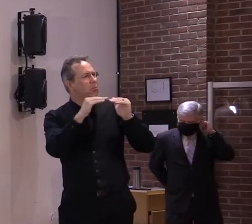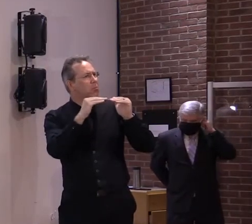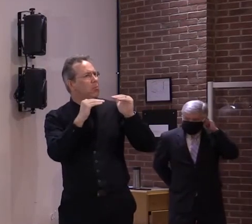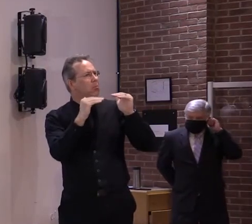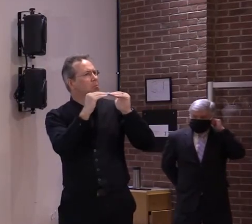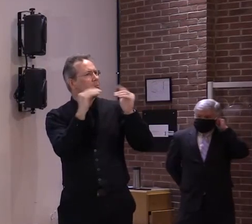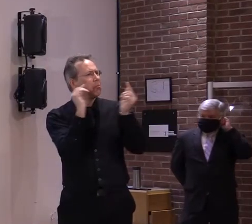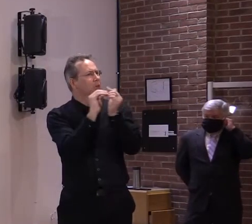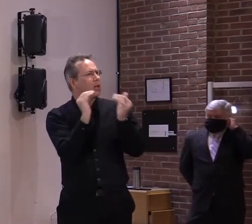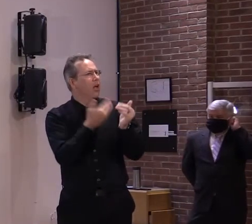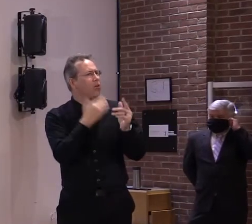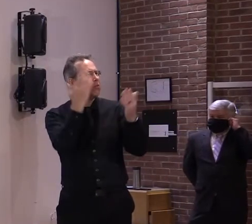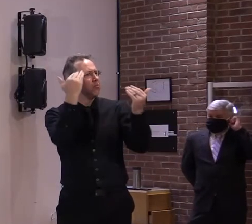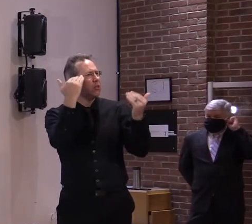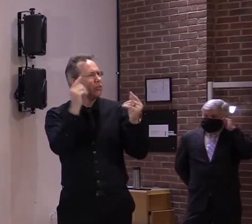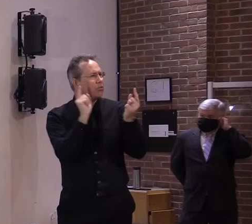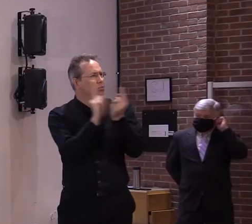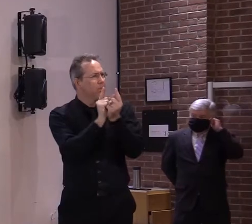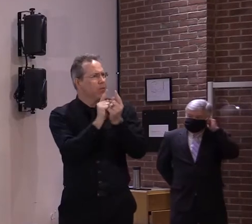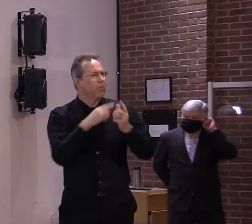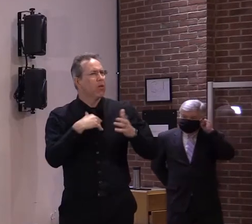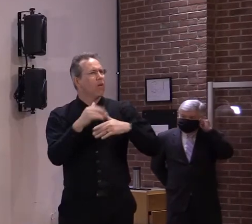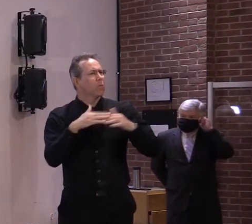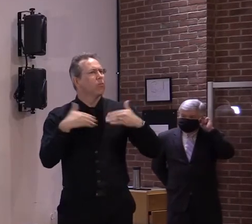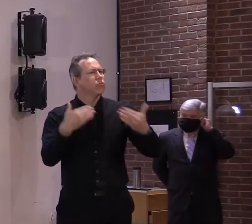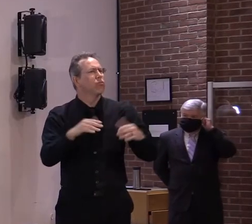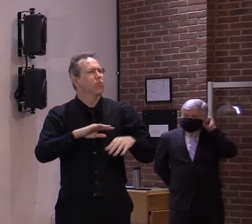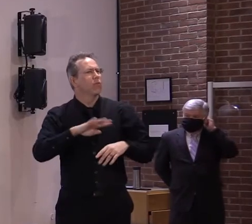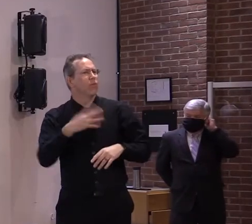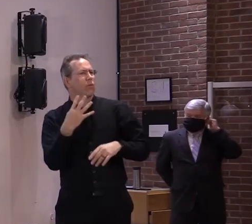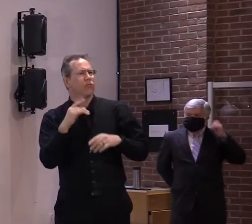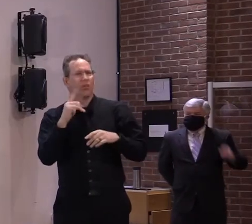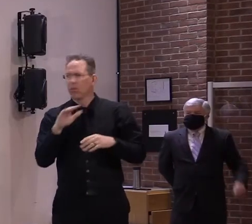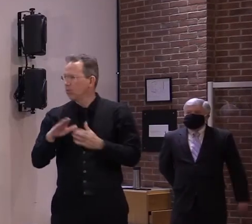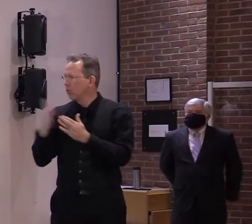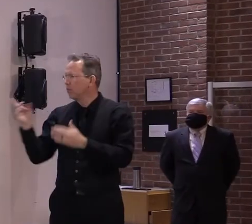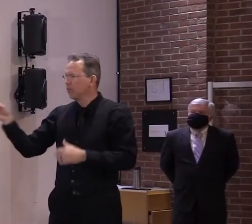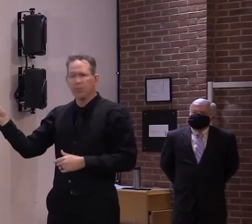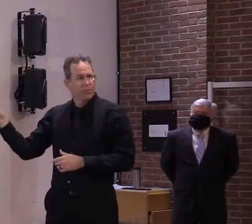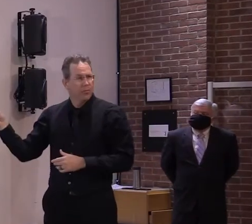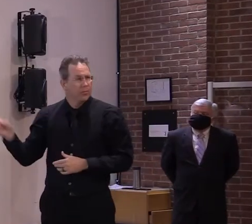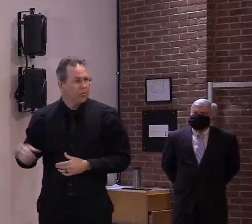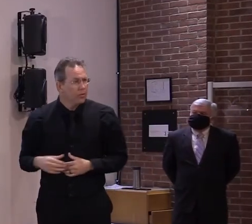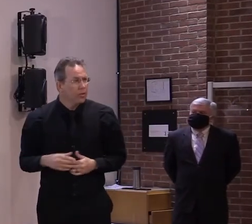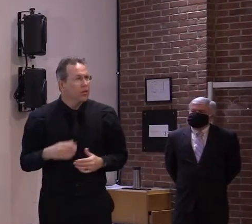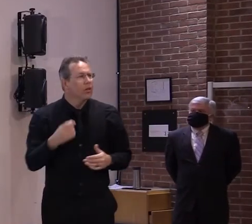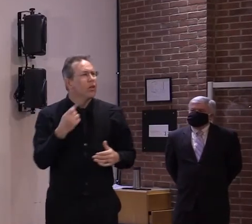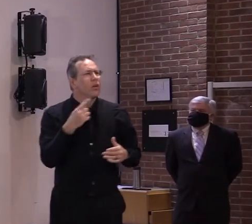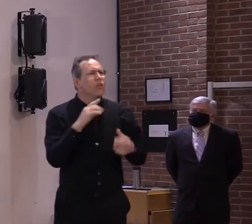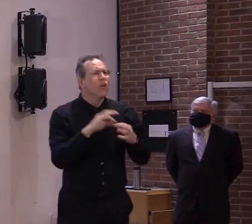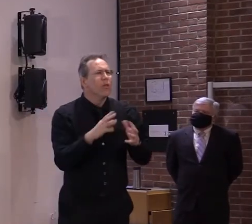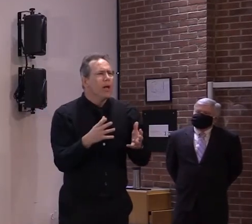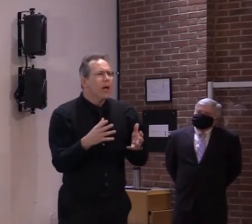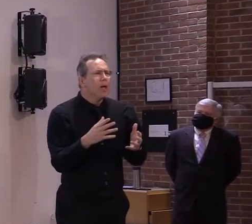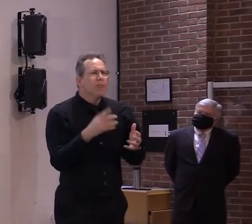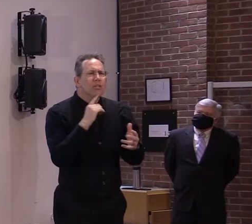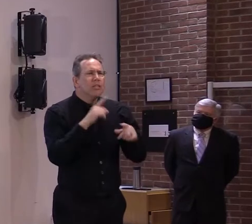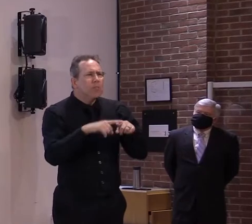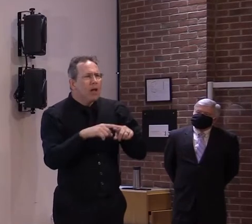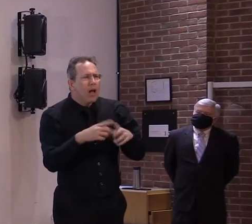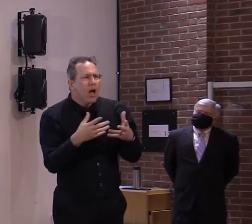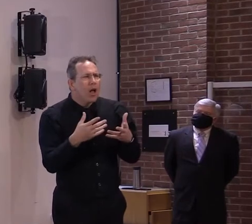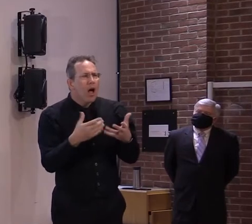to feel comfortable doing that. The other question you had about contingent versus not, your assumption is